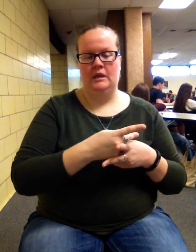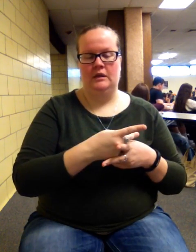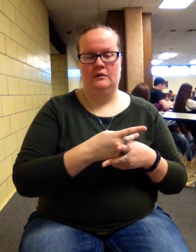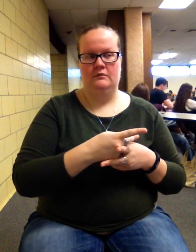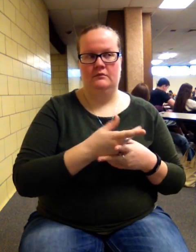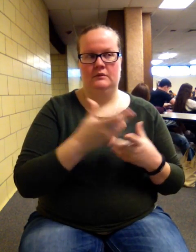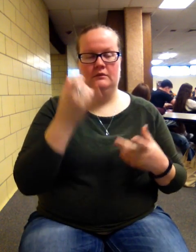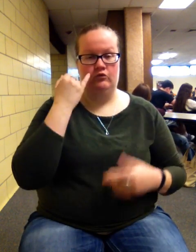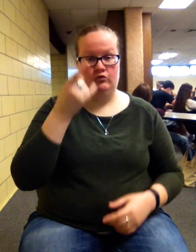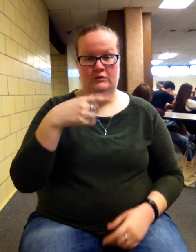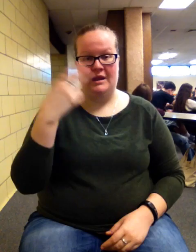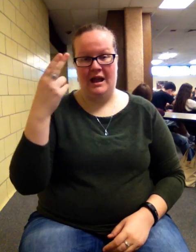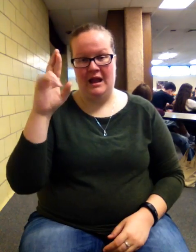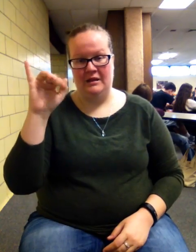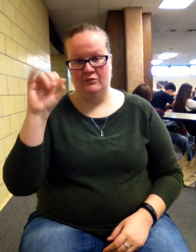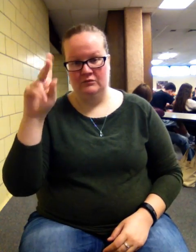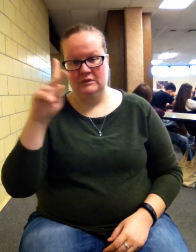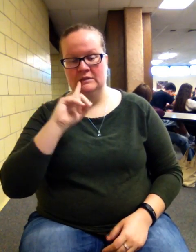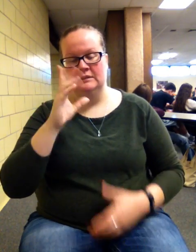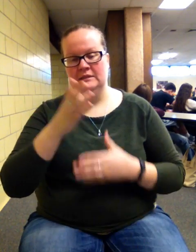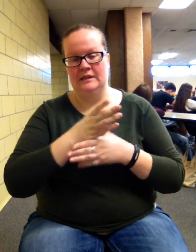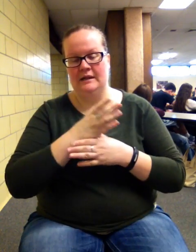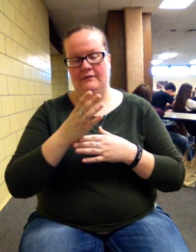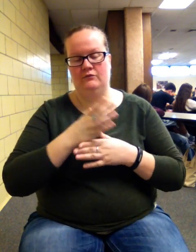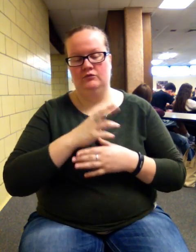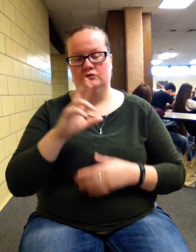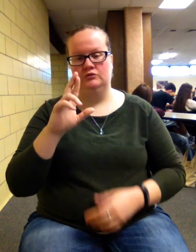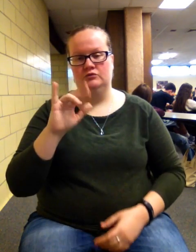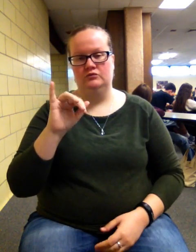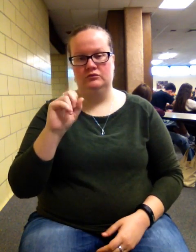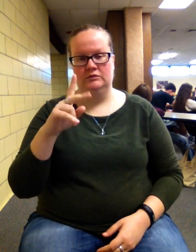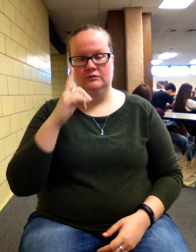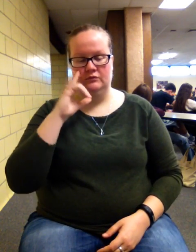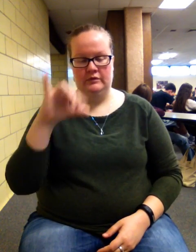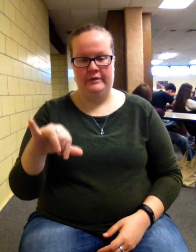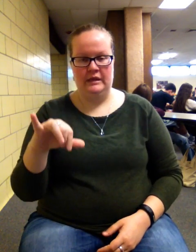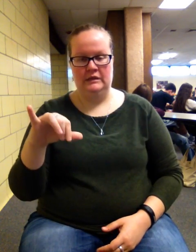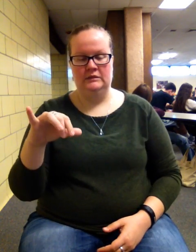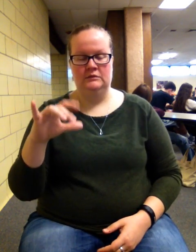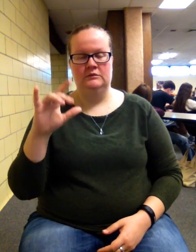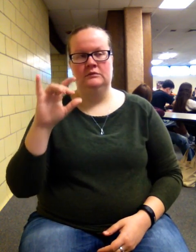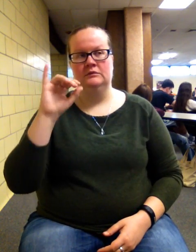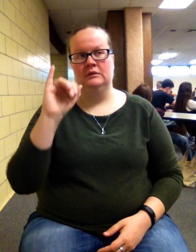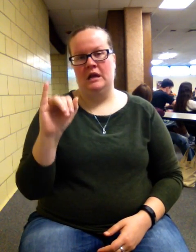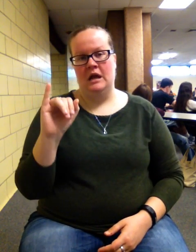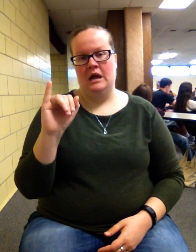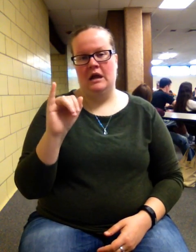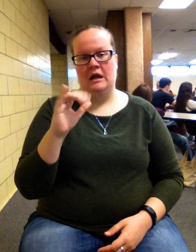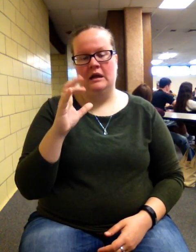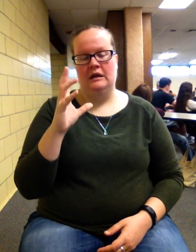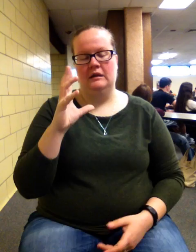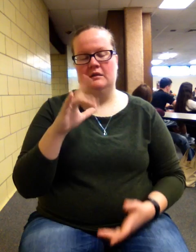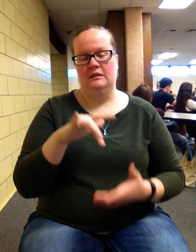high risk division and it's an average risk project for that division, the I in the calculator would be 13.8%.